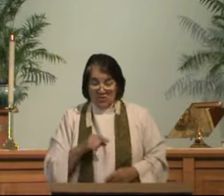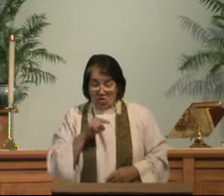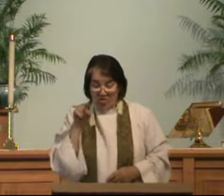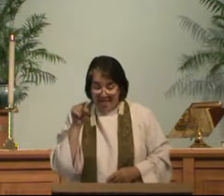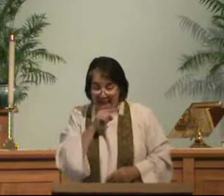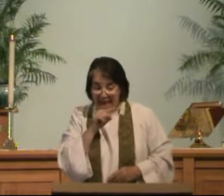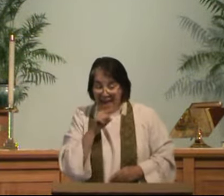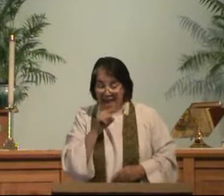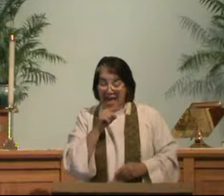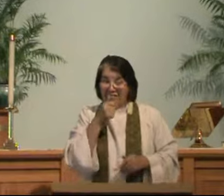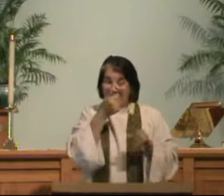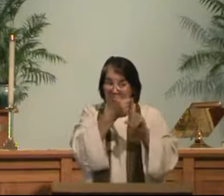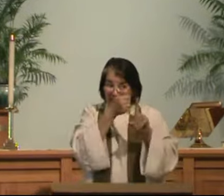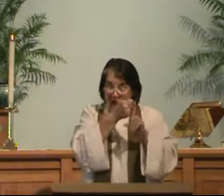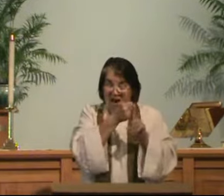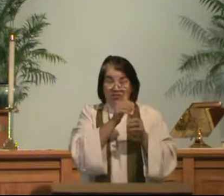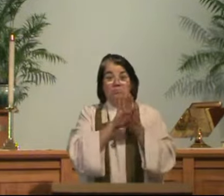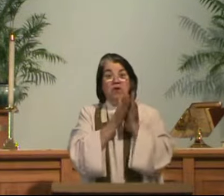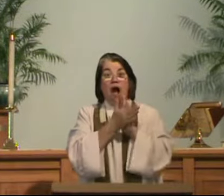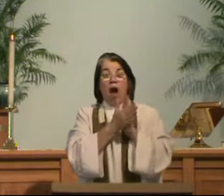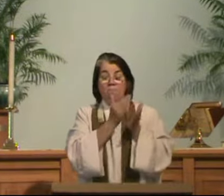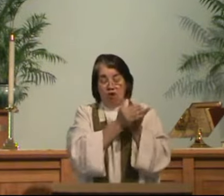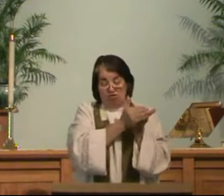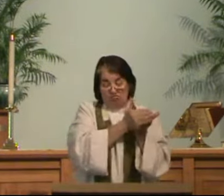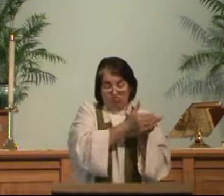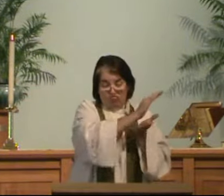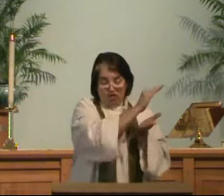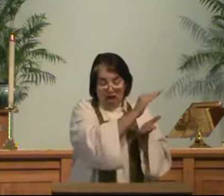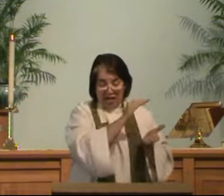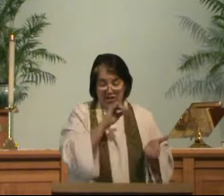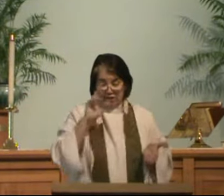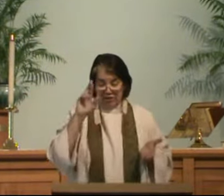So they themselves become rejected.